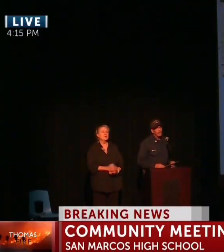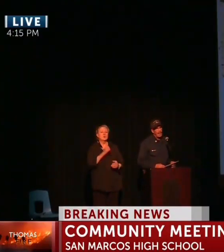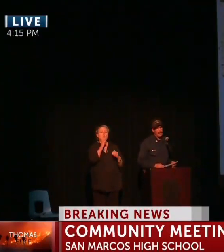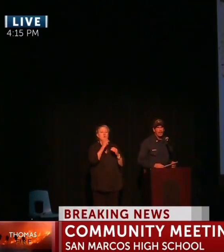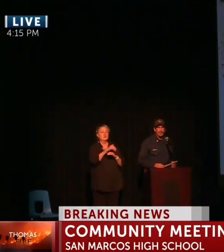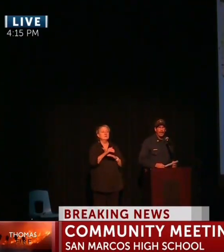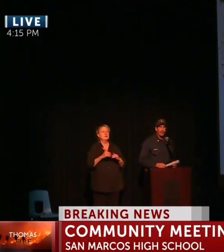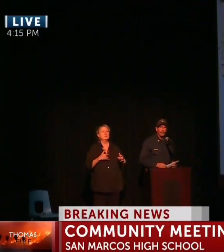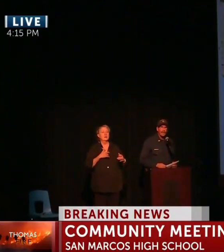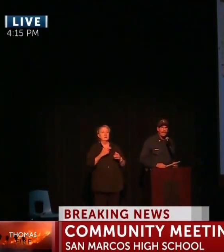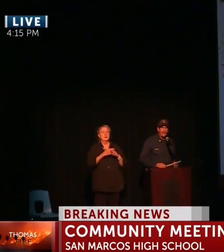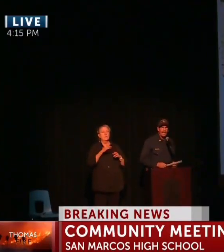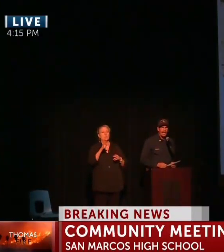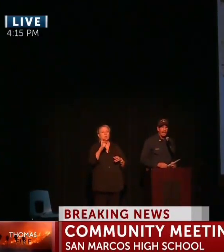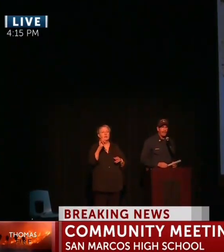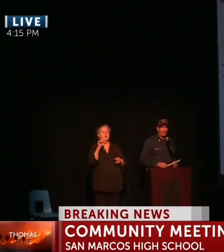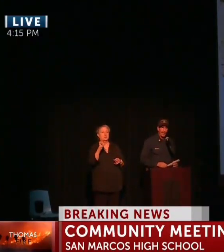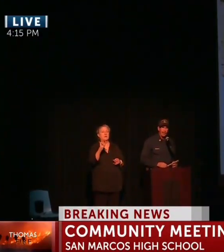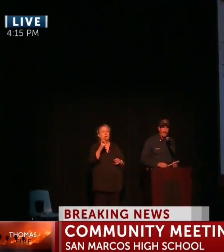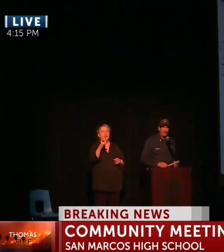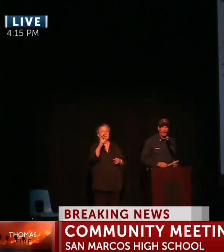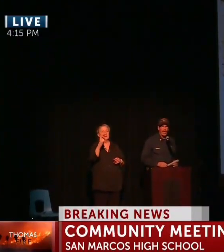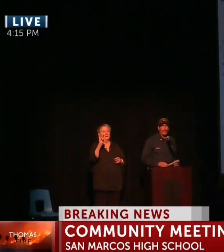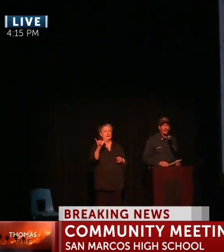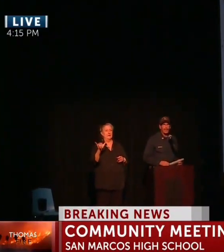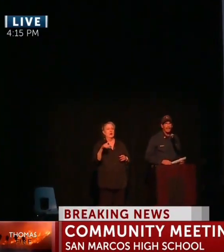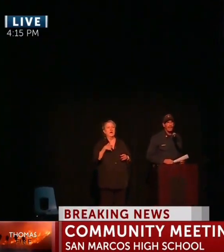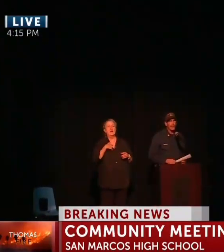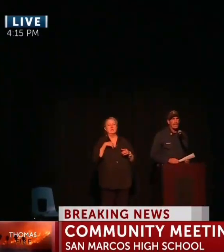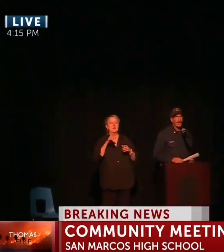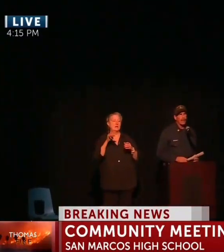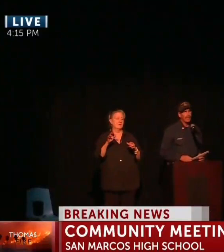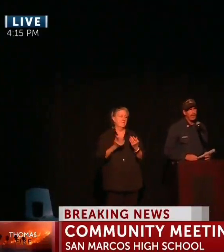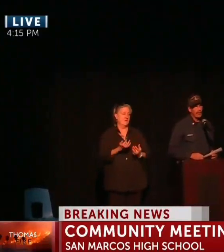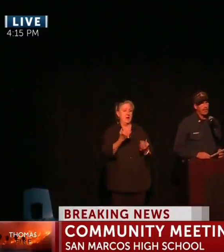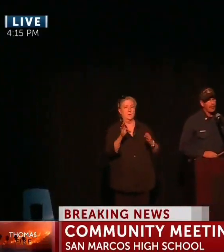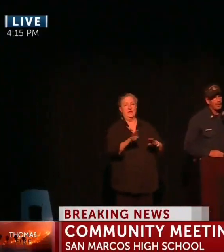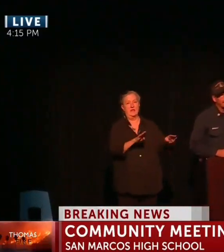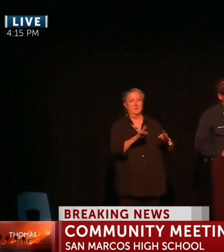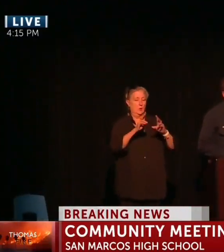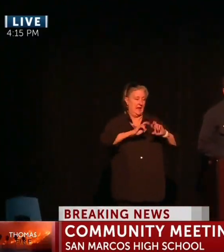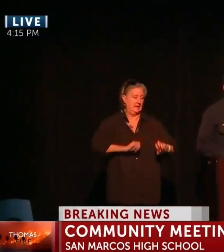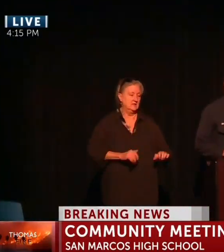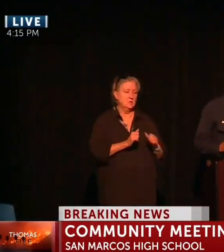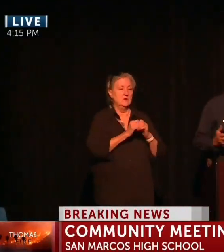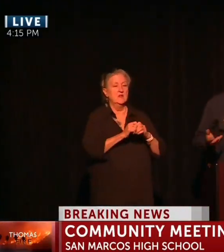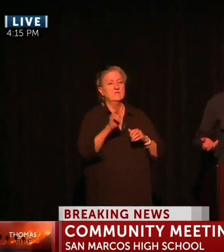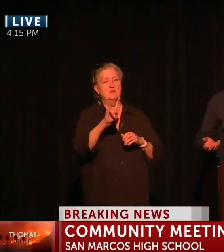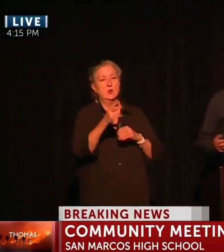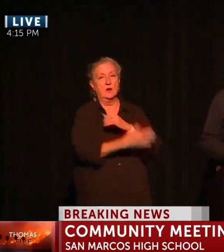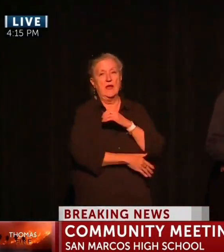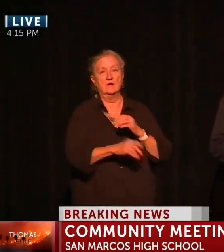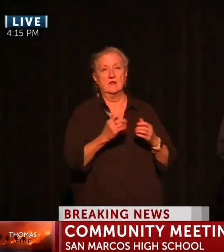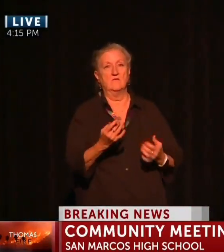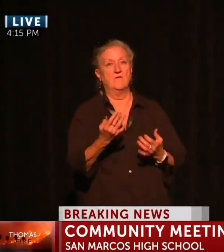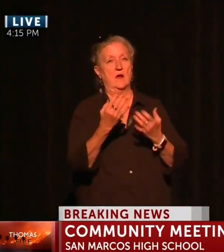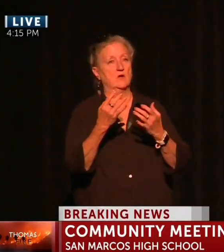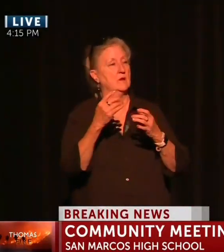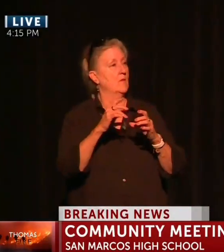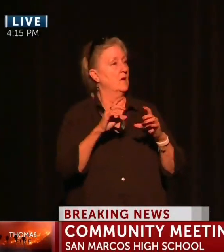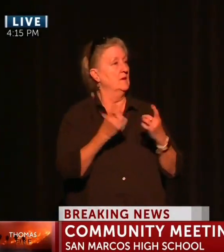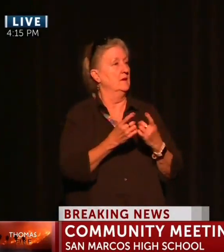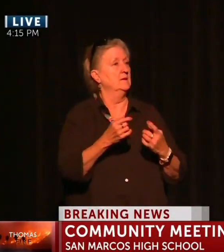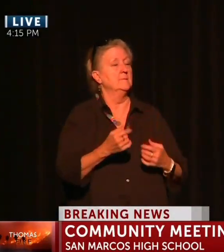Good evening. My name is Brendan Ripley, and I'm a fire behavior analyst with the Ventura County Fire Department. Just to kind of build on